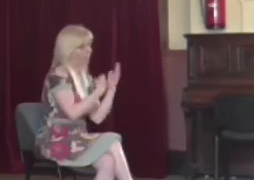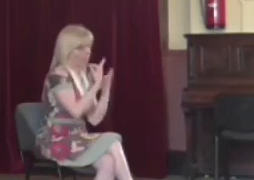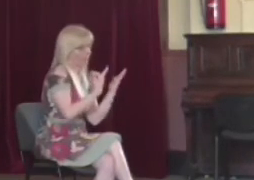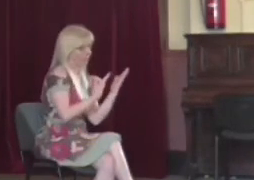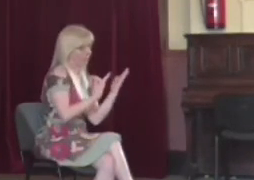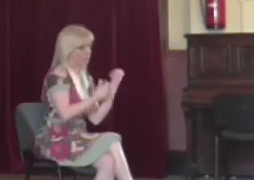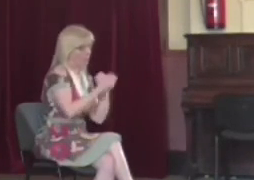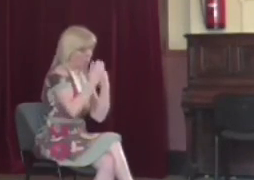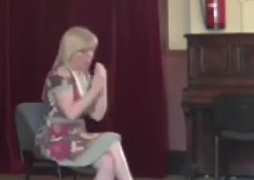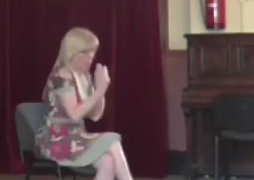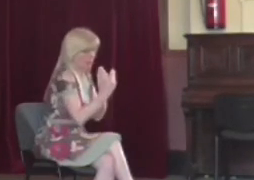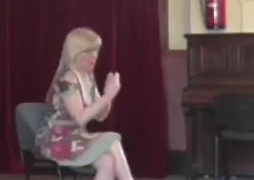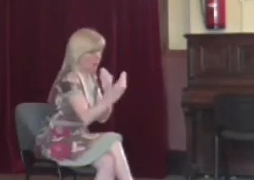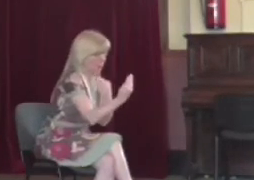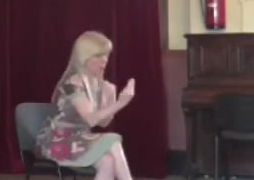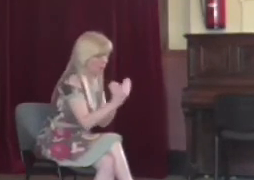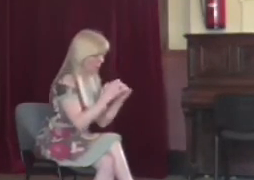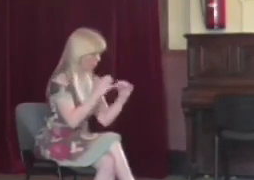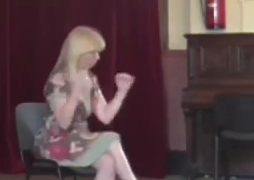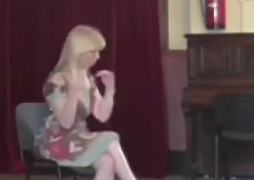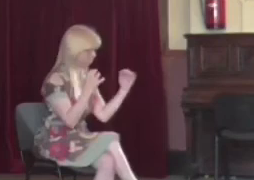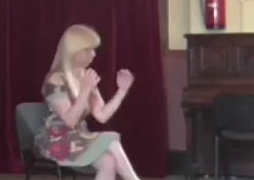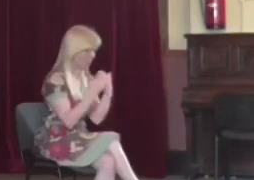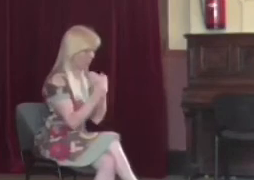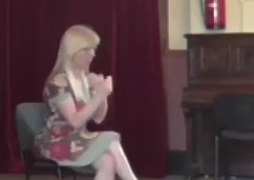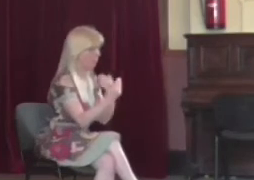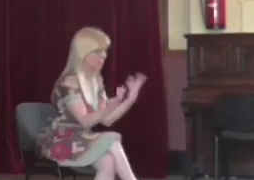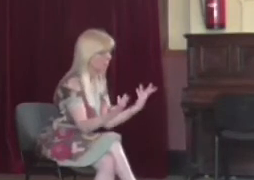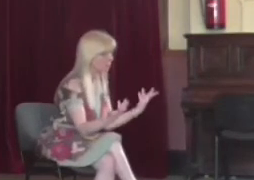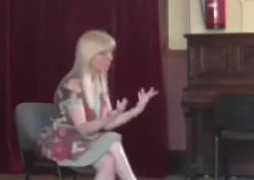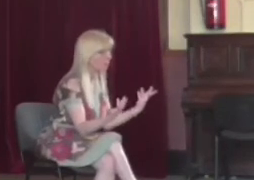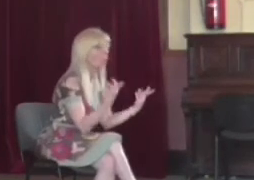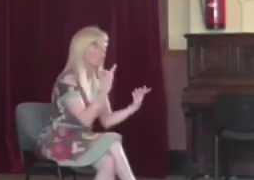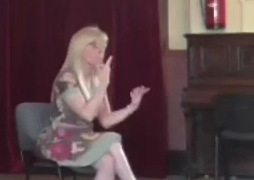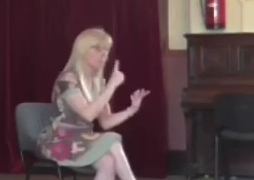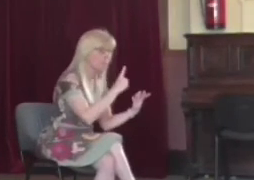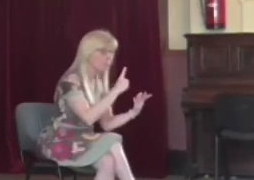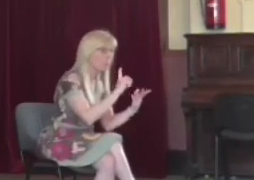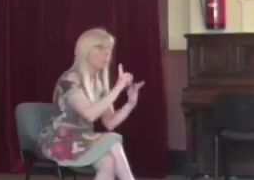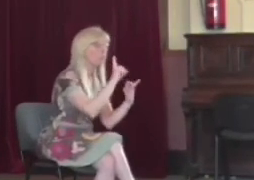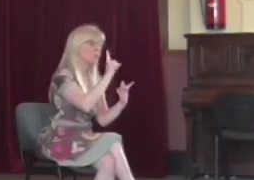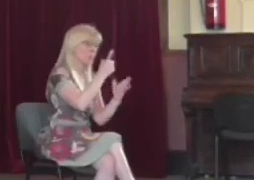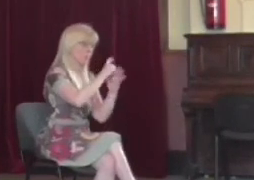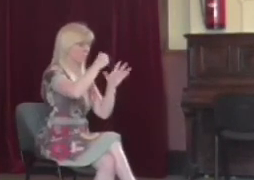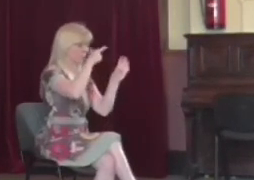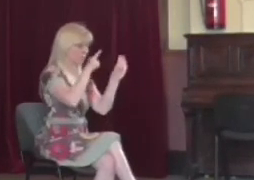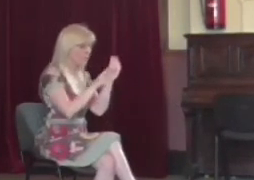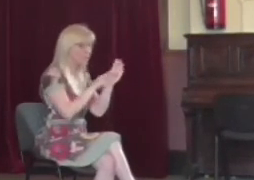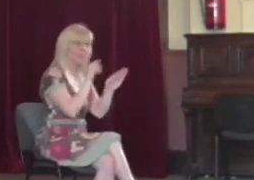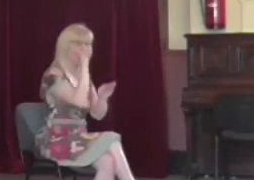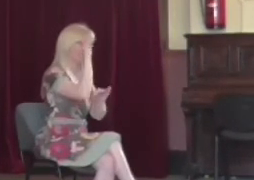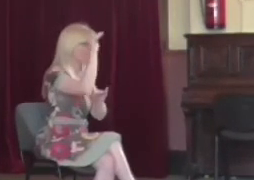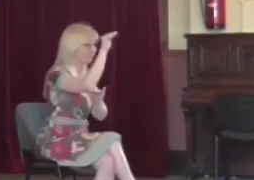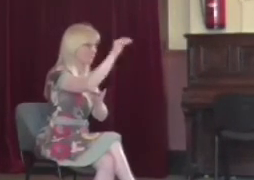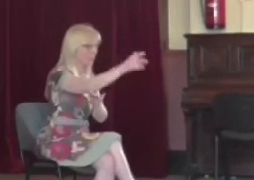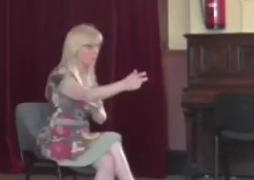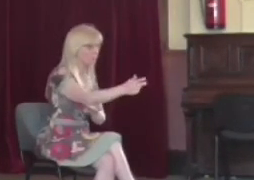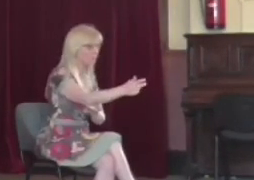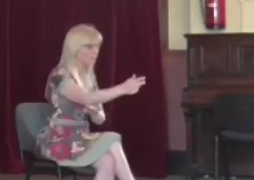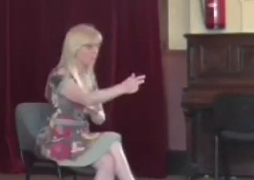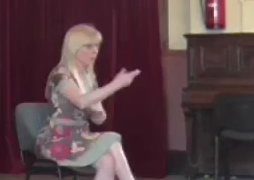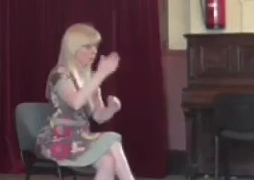that stops you from the greatest mission that there is, which is proclaiming the gospel. What is the one thing